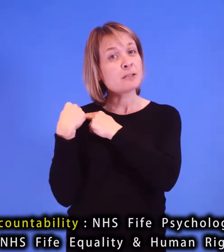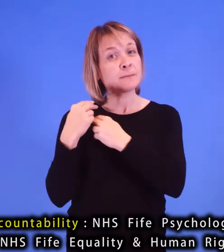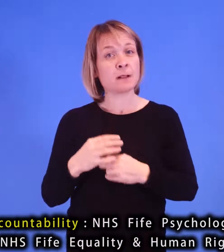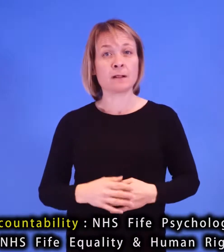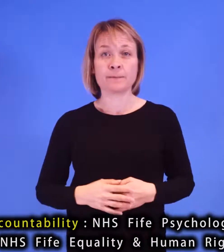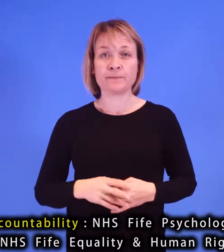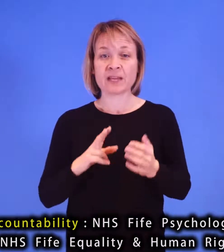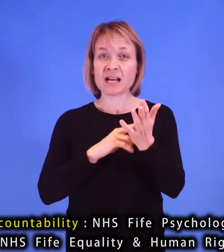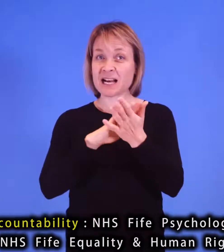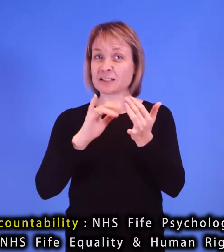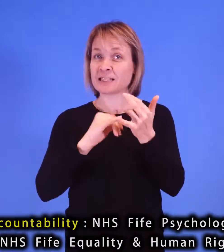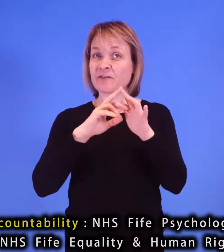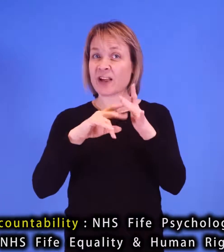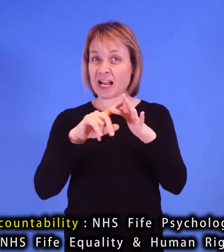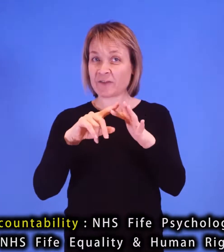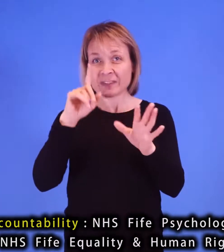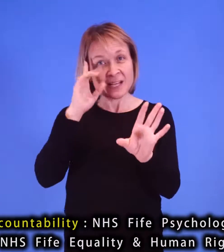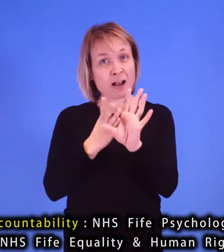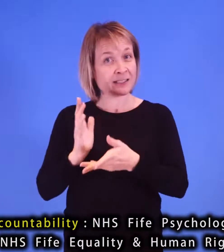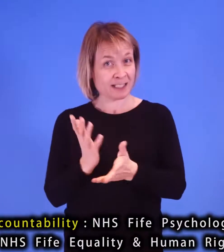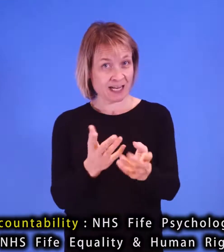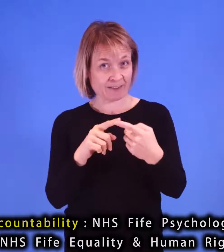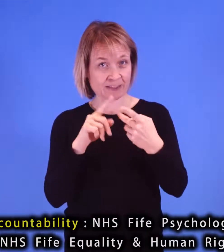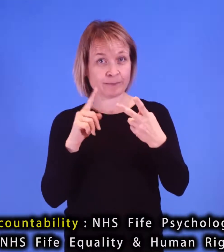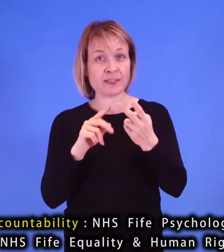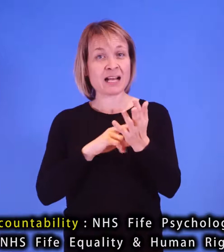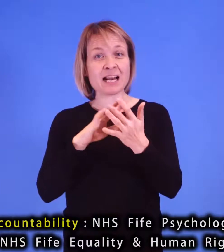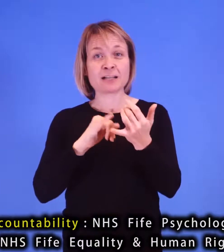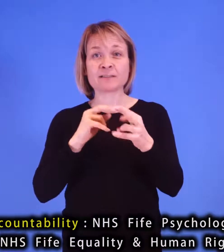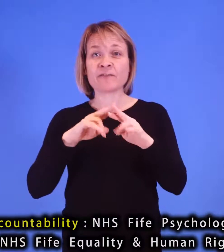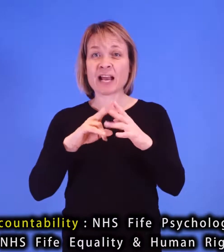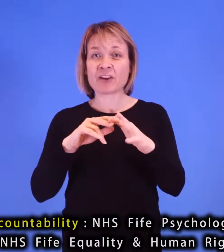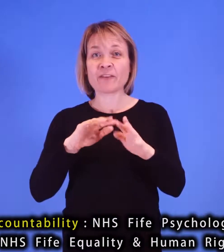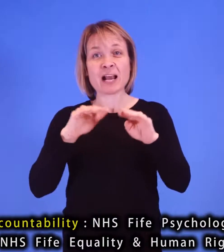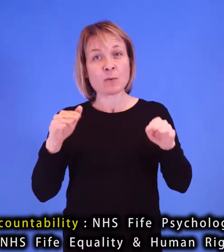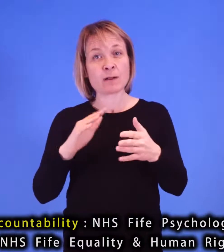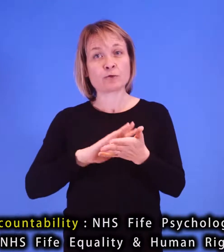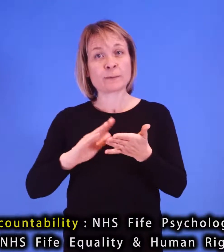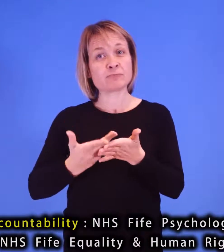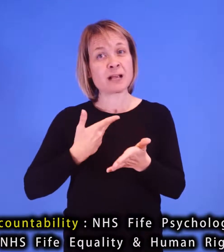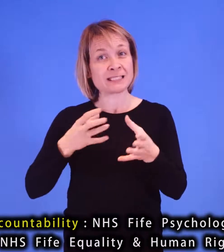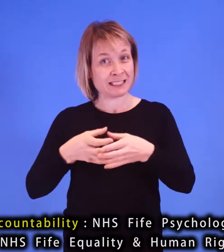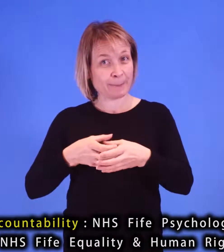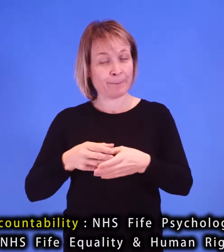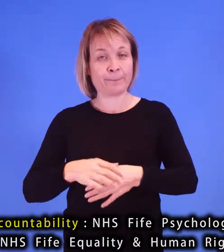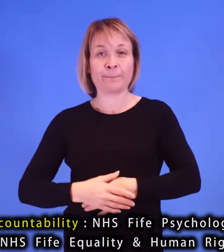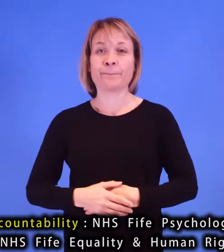Accountability. NHS Fife Psychology Services and NHS Fife Equality and Human Rights Team.